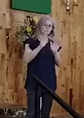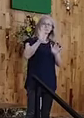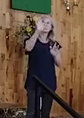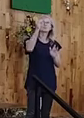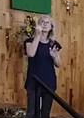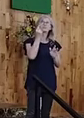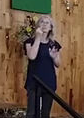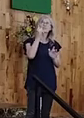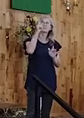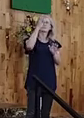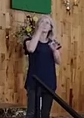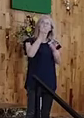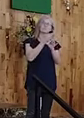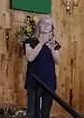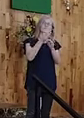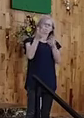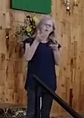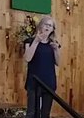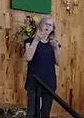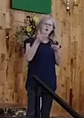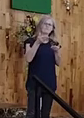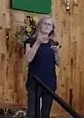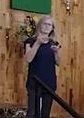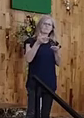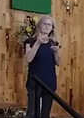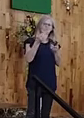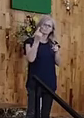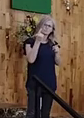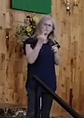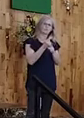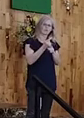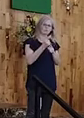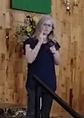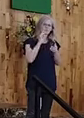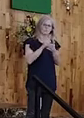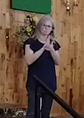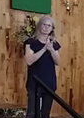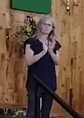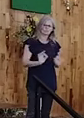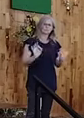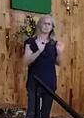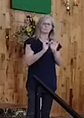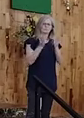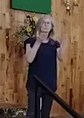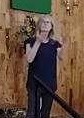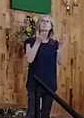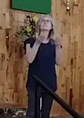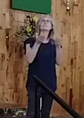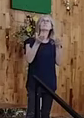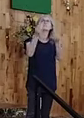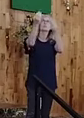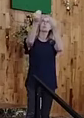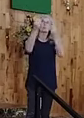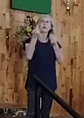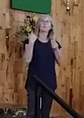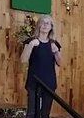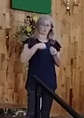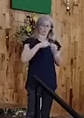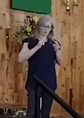Faithful offer you right and praiseworthy service. Grant, we pray, that we may